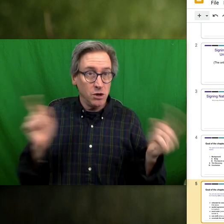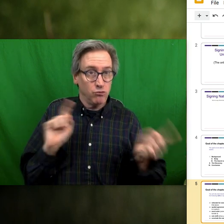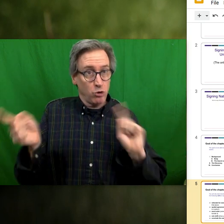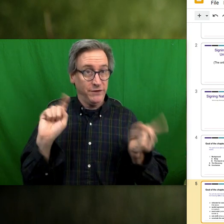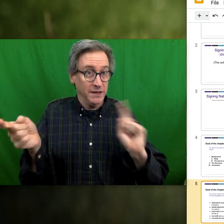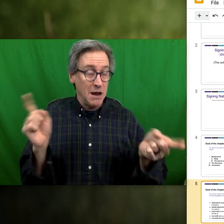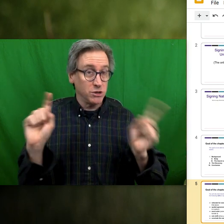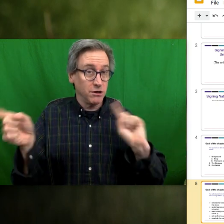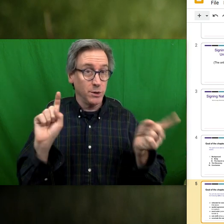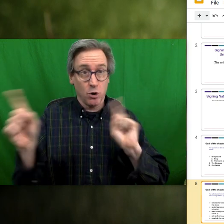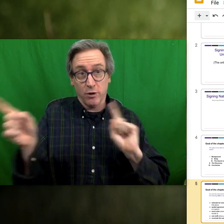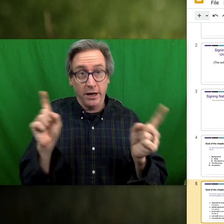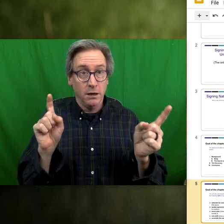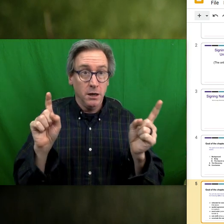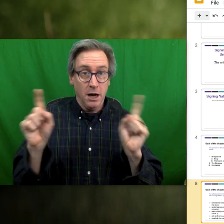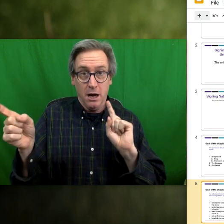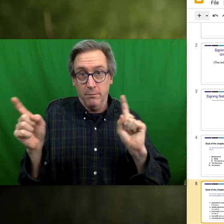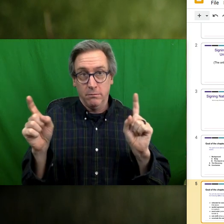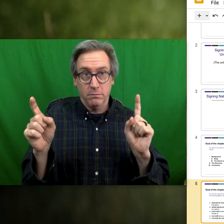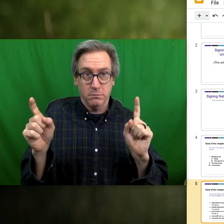So role shifting. Now we're starting to incorporate